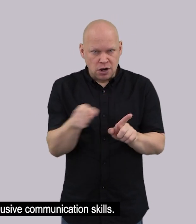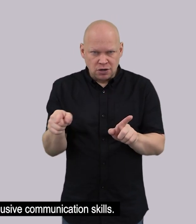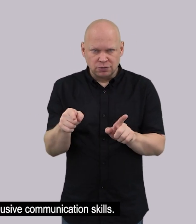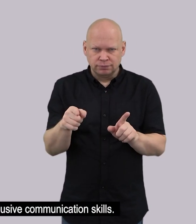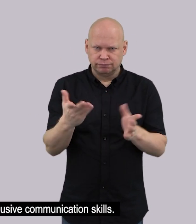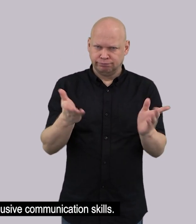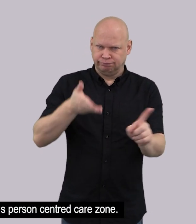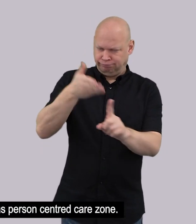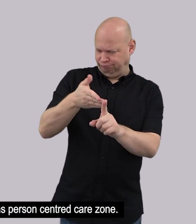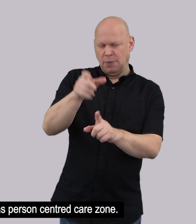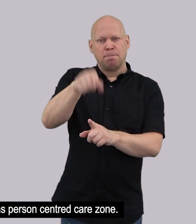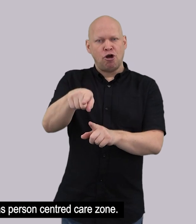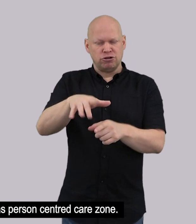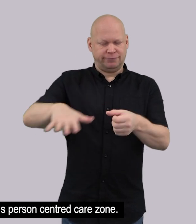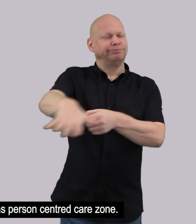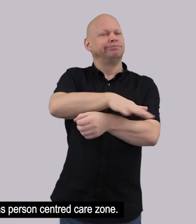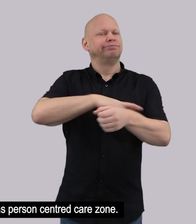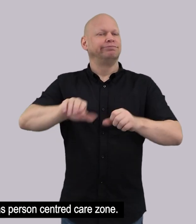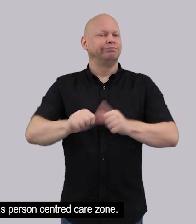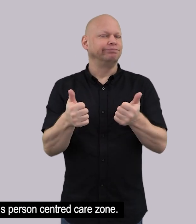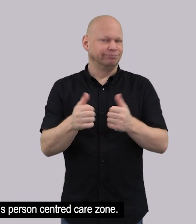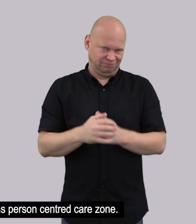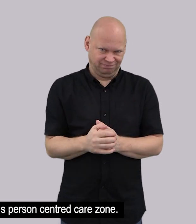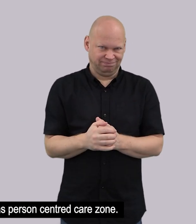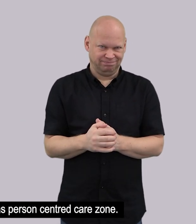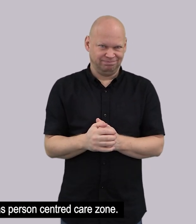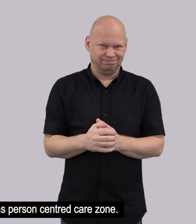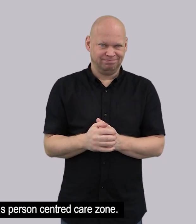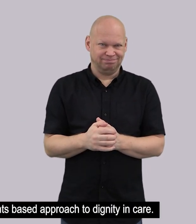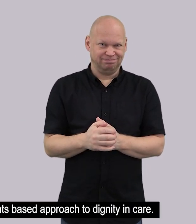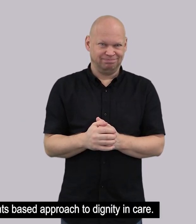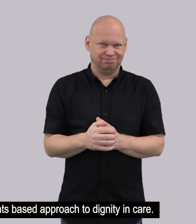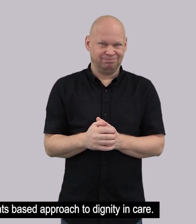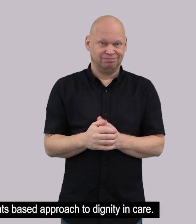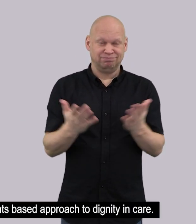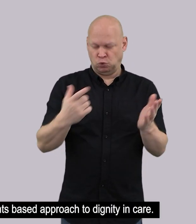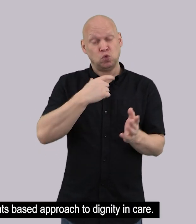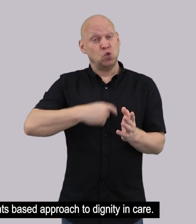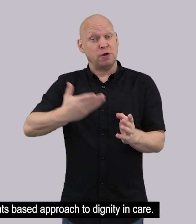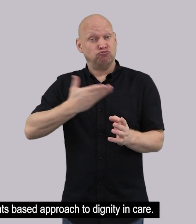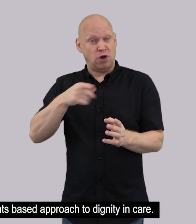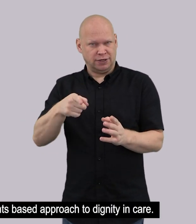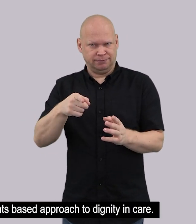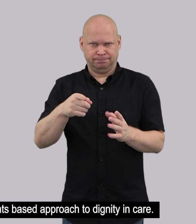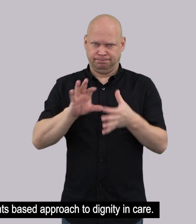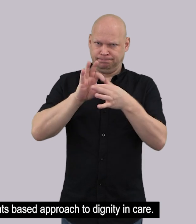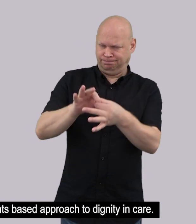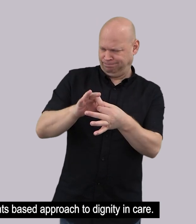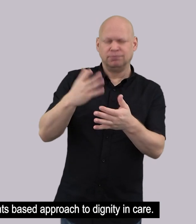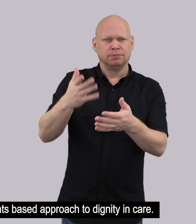Inclusive communication skills. Tura's person-centred care zone. A human rights-based approach to